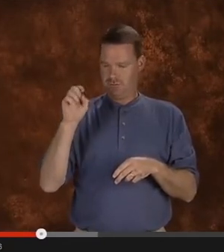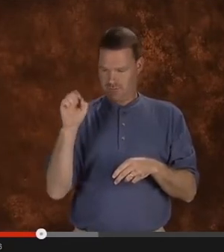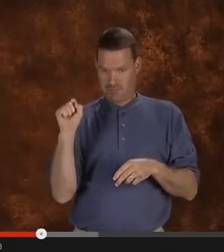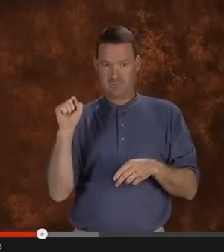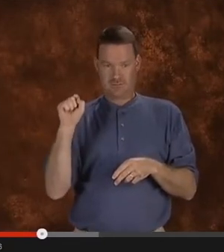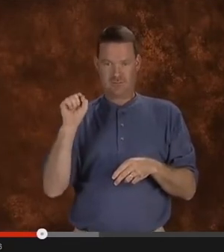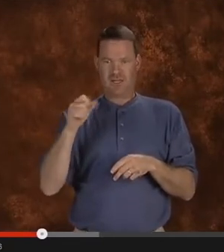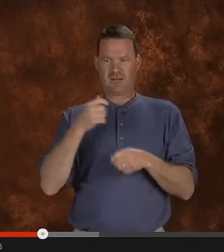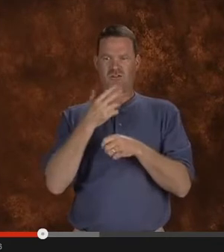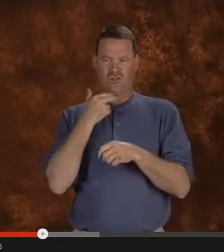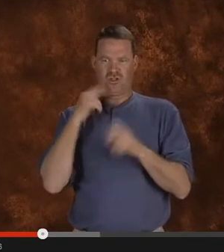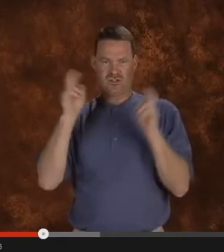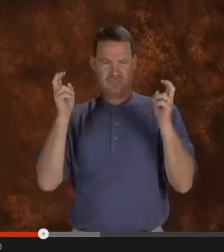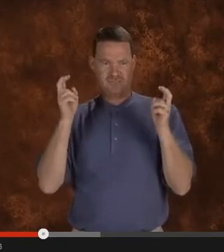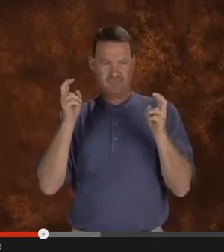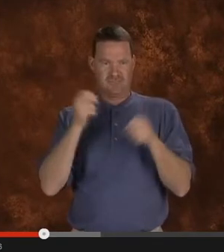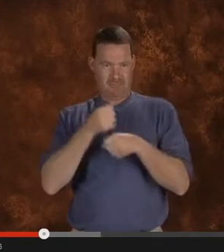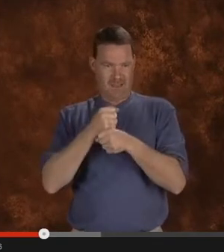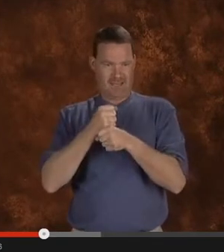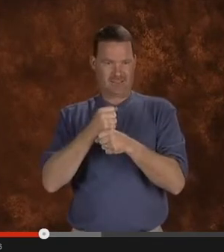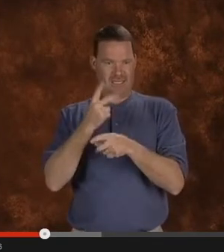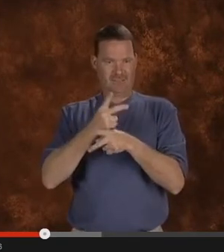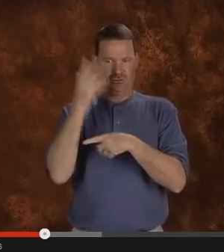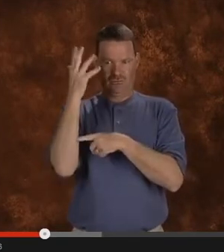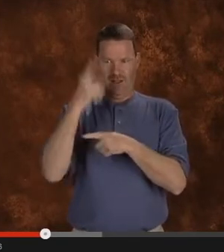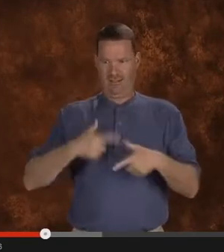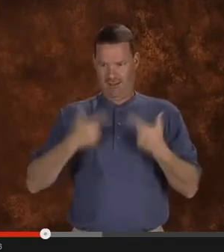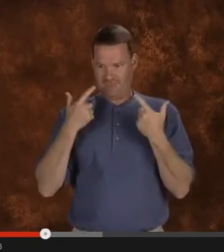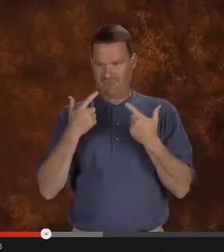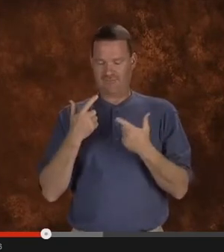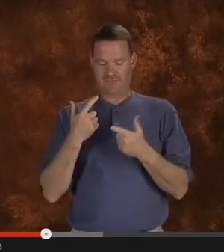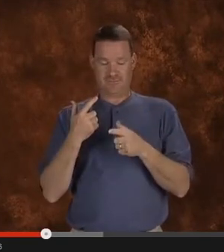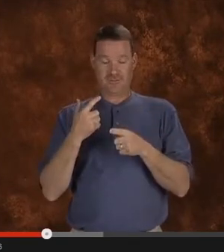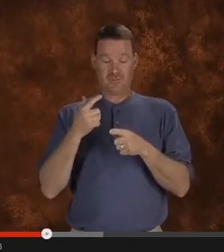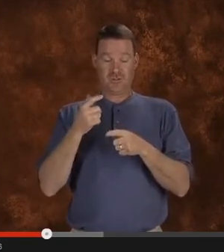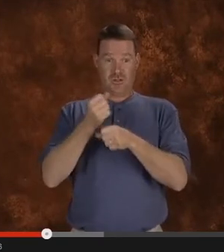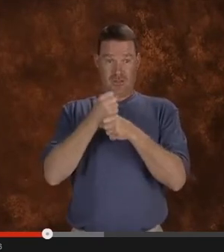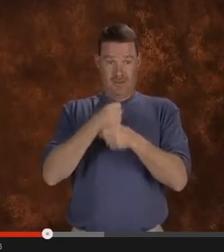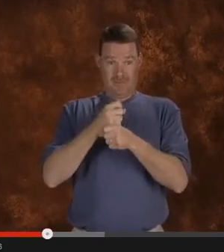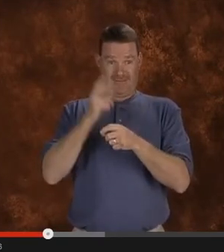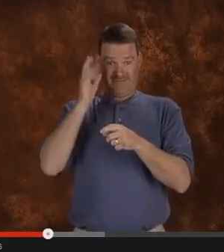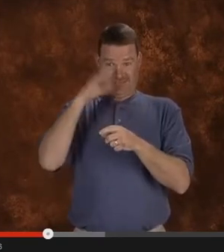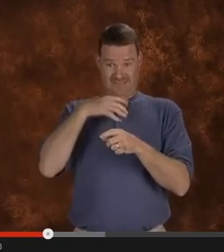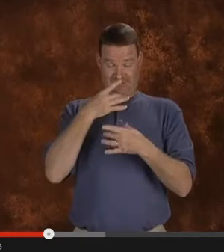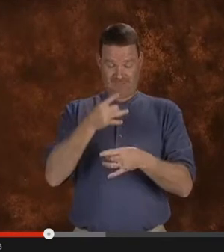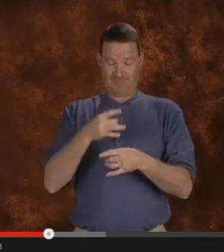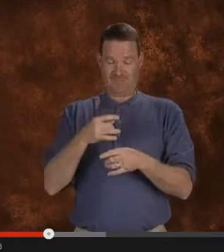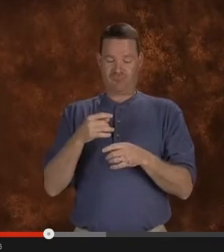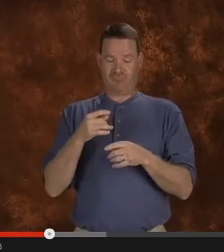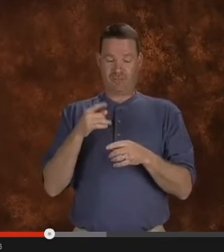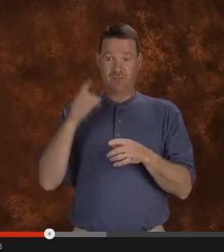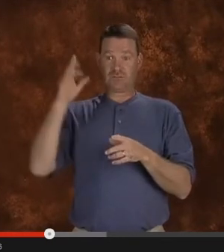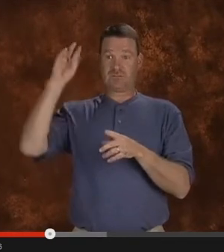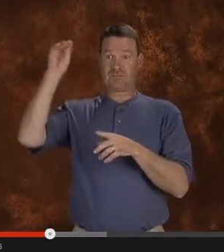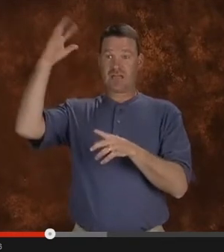It takes in that carbon dioxide and it makes carbohydrates, which is like sugar. And that keeps the tree alive.